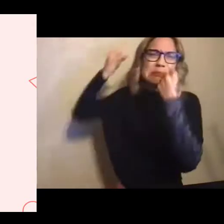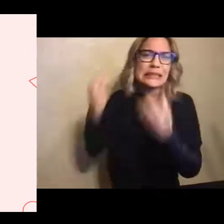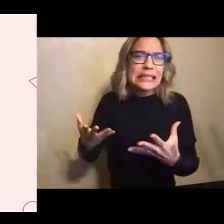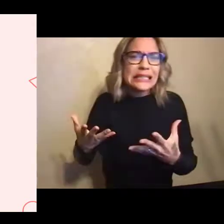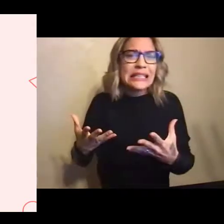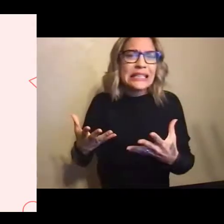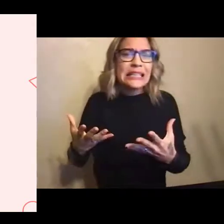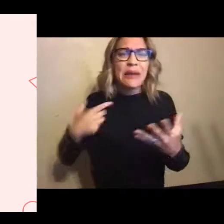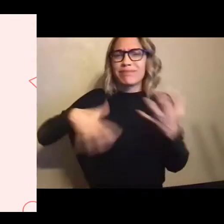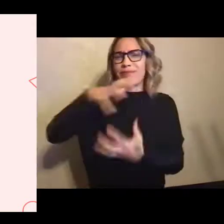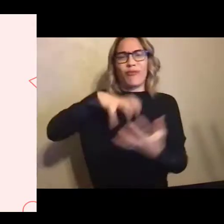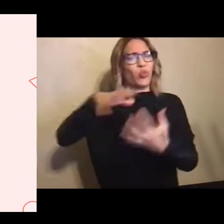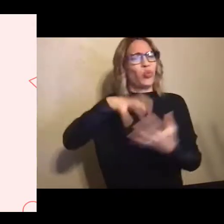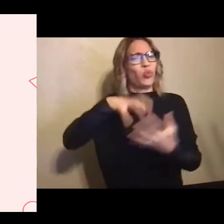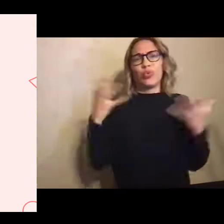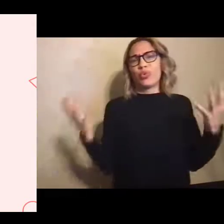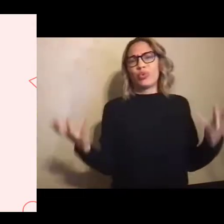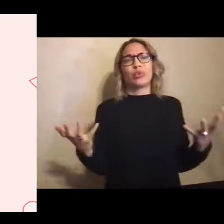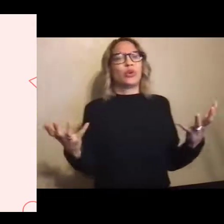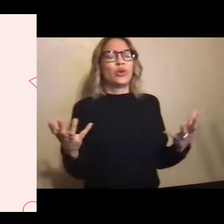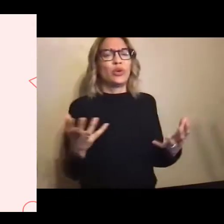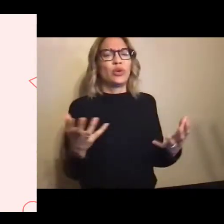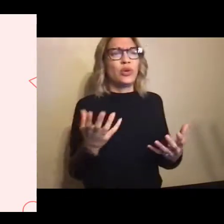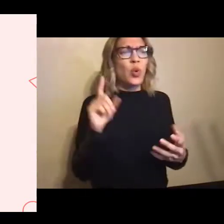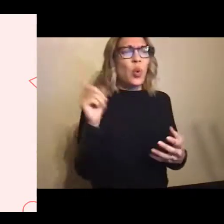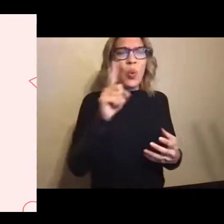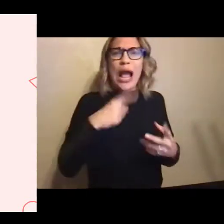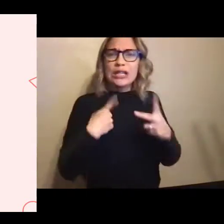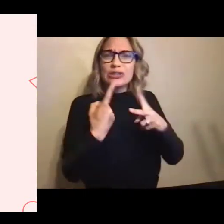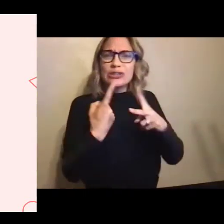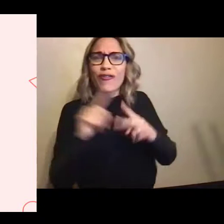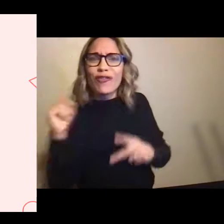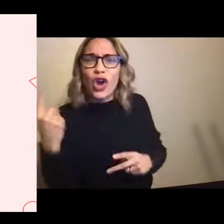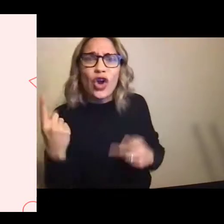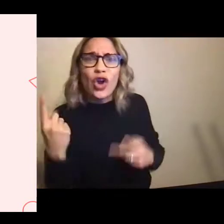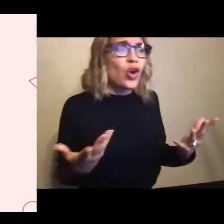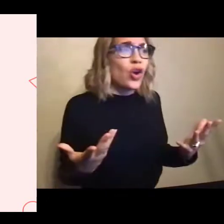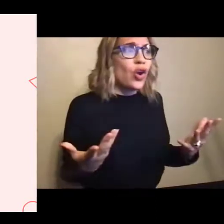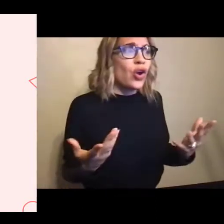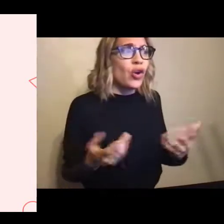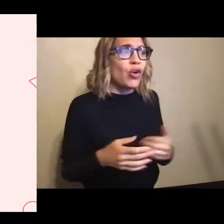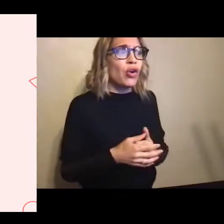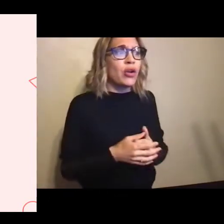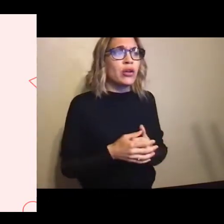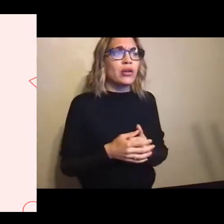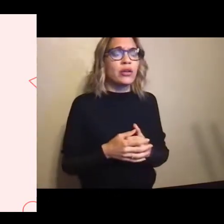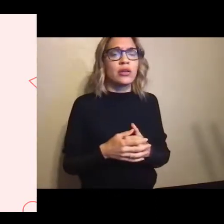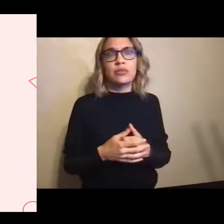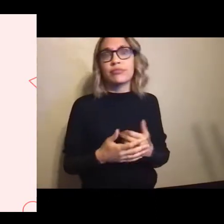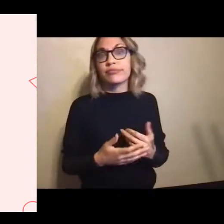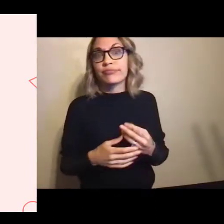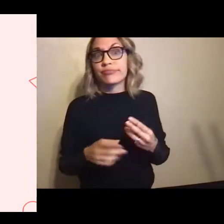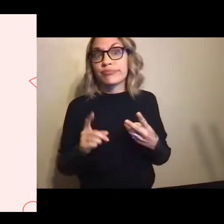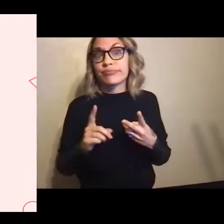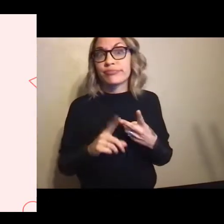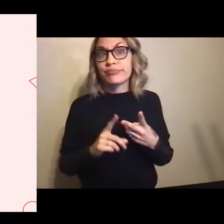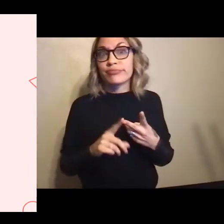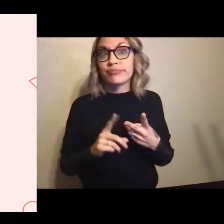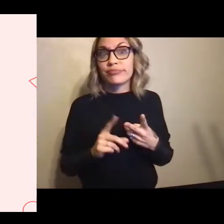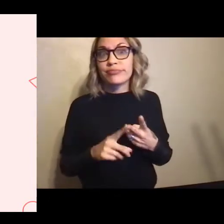I have so many things happening, I end up getting confused. I don't even know where to start.